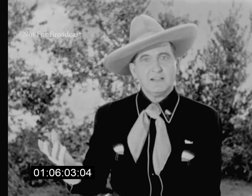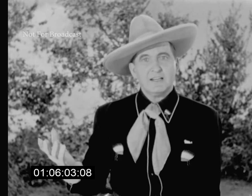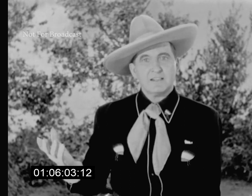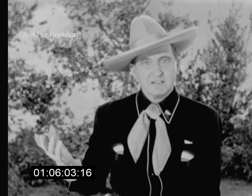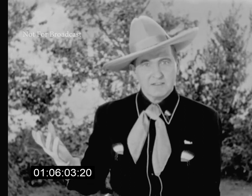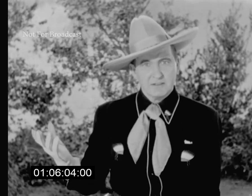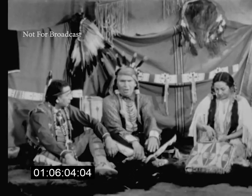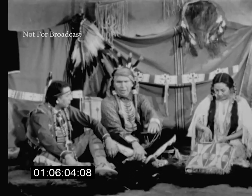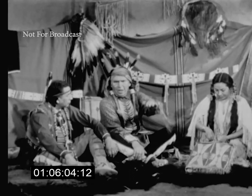like this.